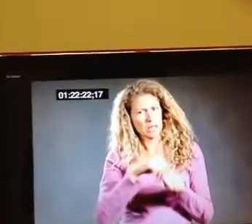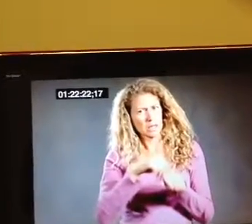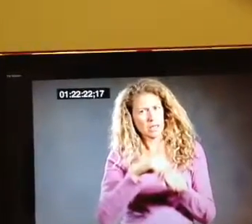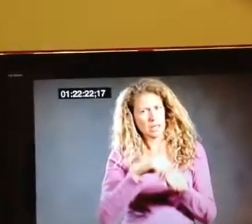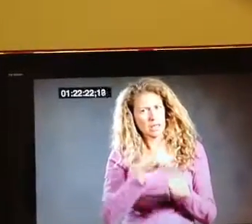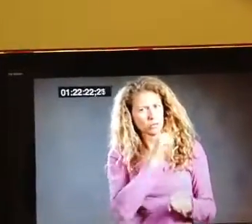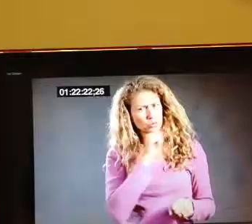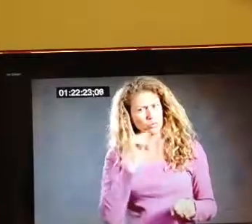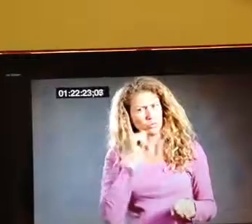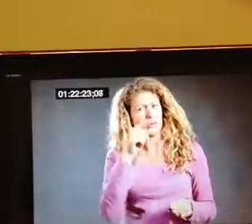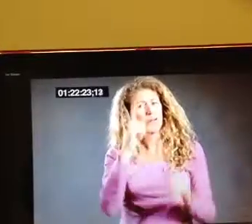rich.